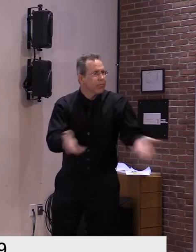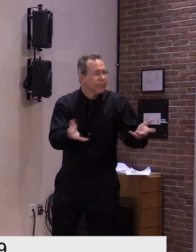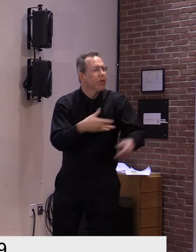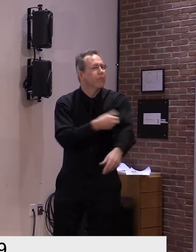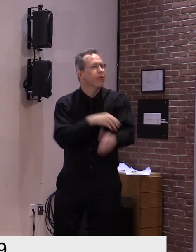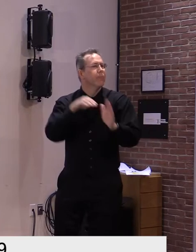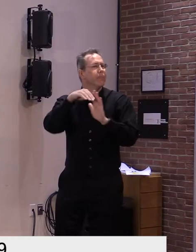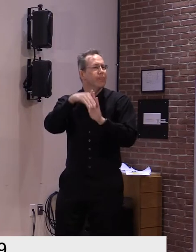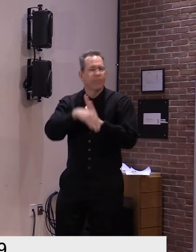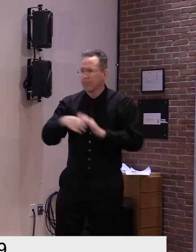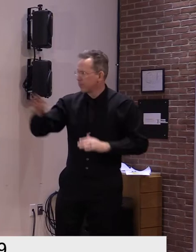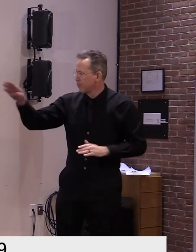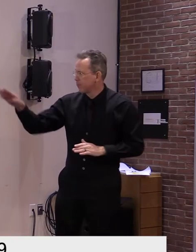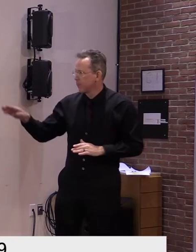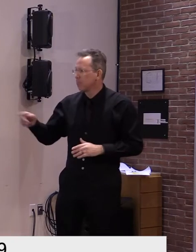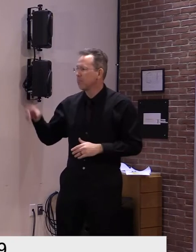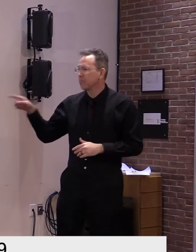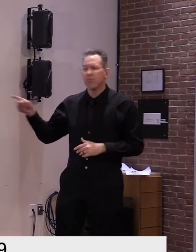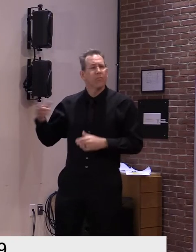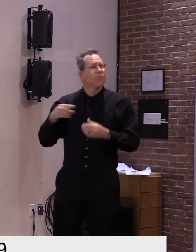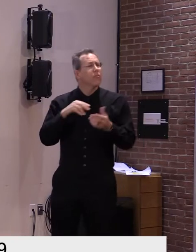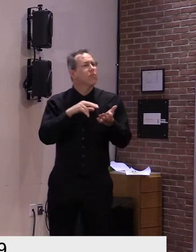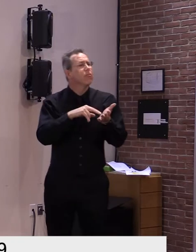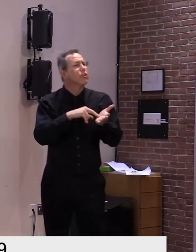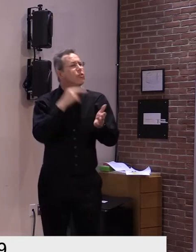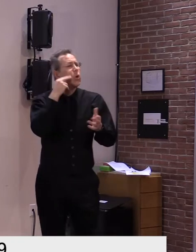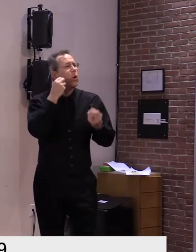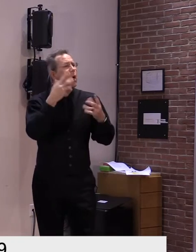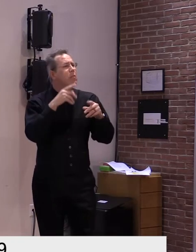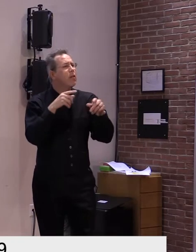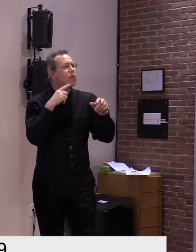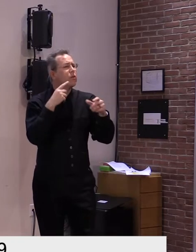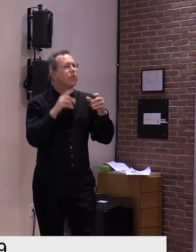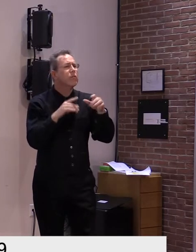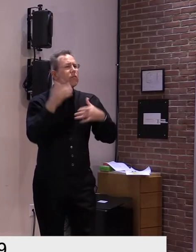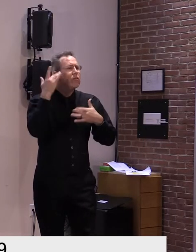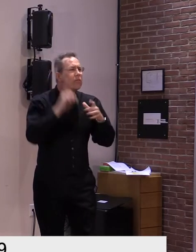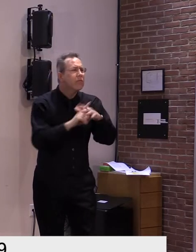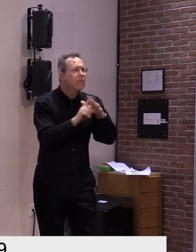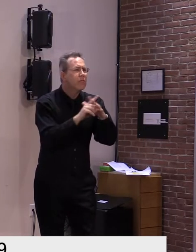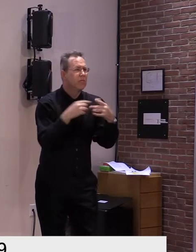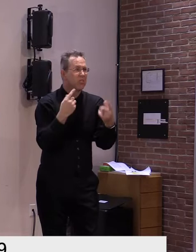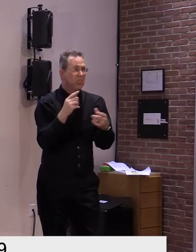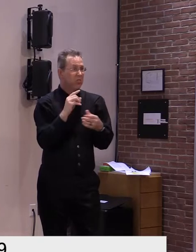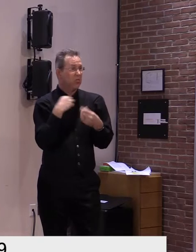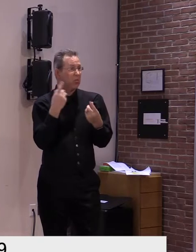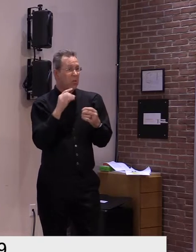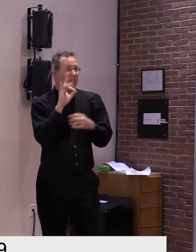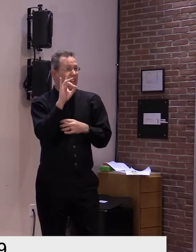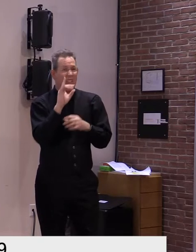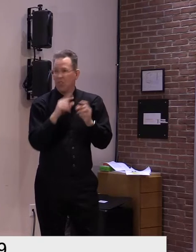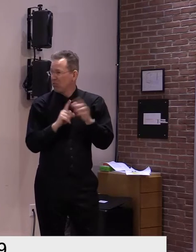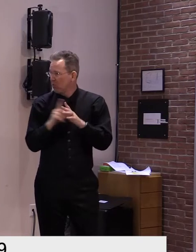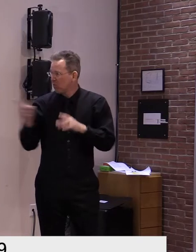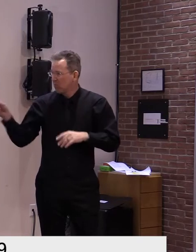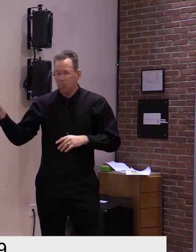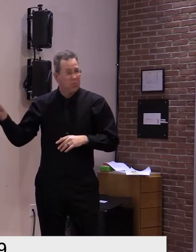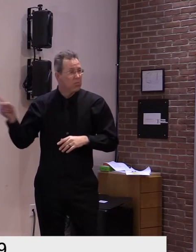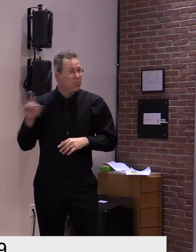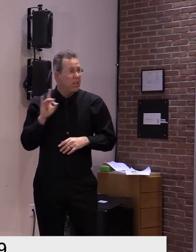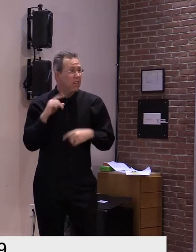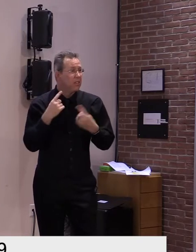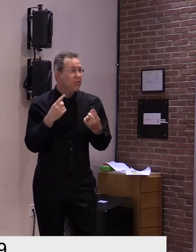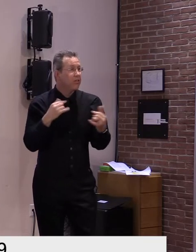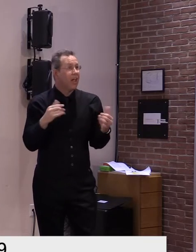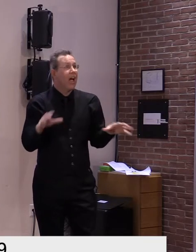6 long-term care facility cases in the last 3 weeks and have just 2 active outbreaks. And these active outbreaks are